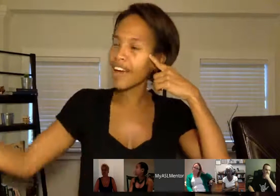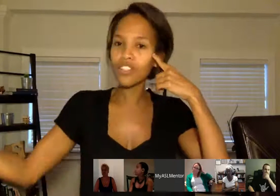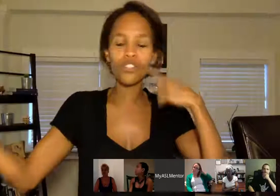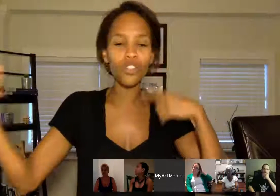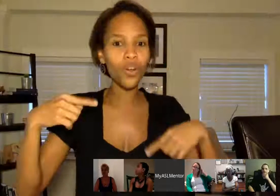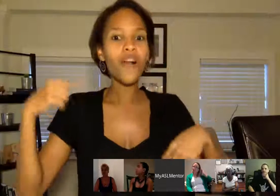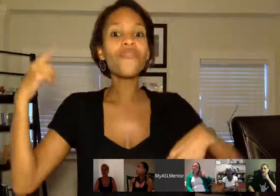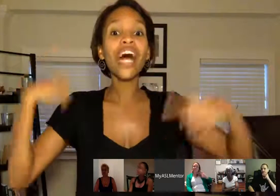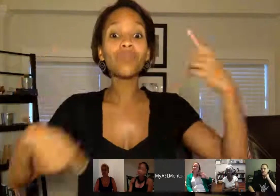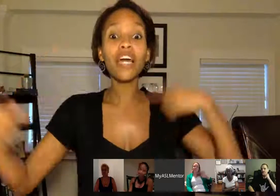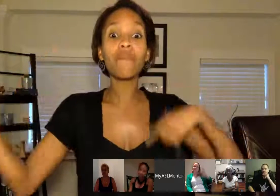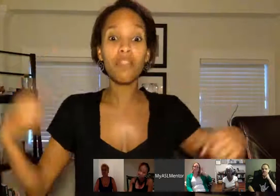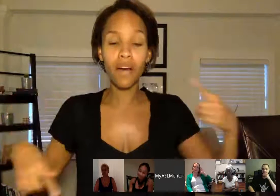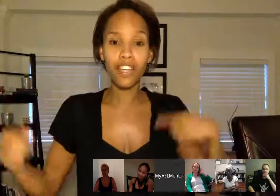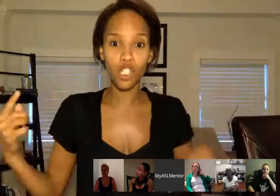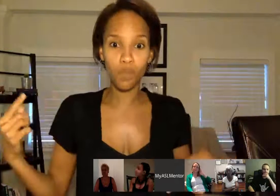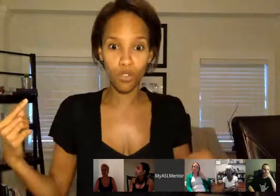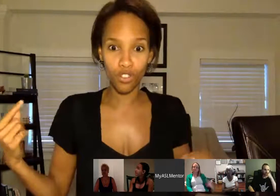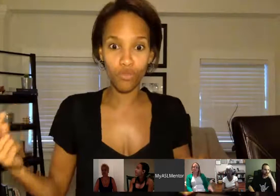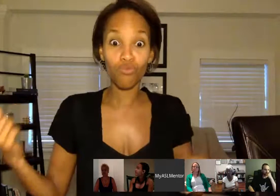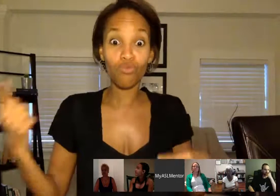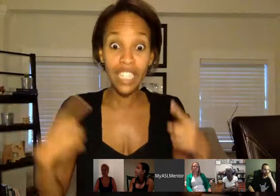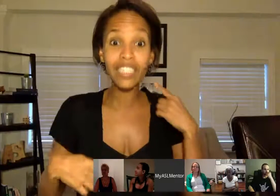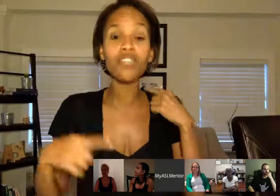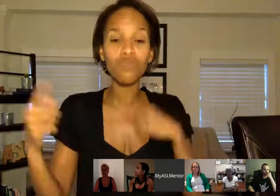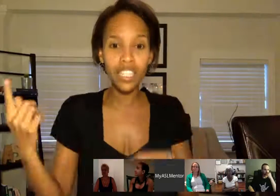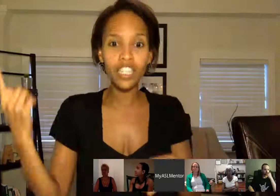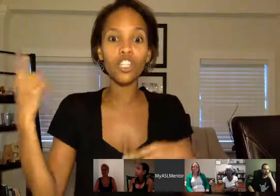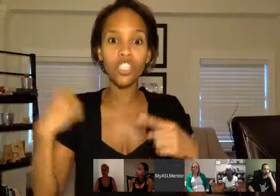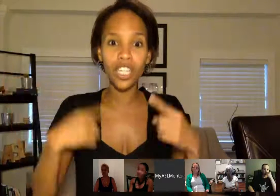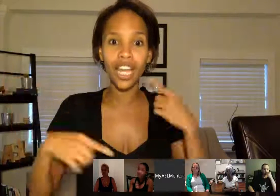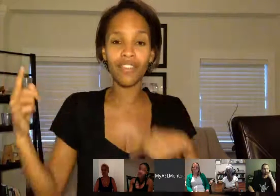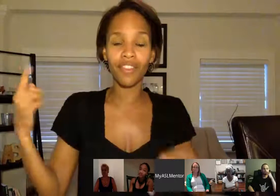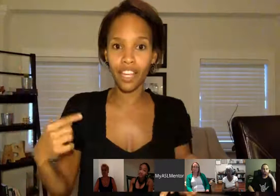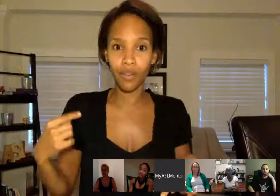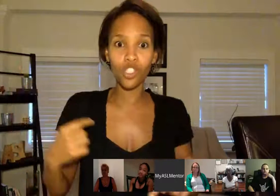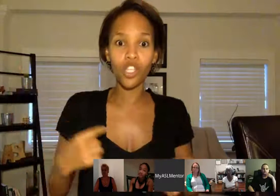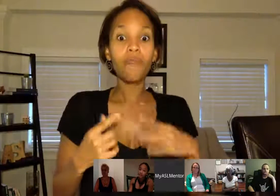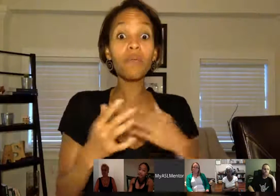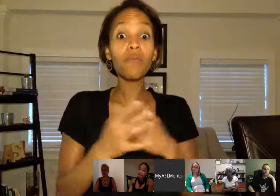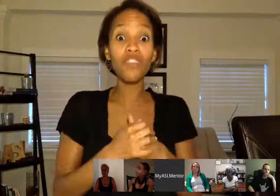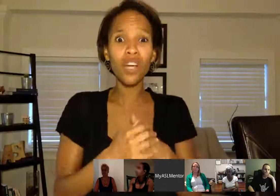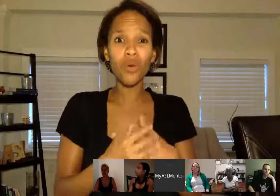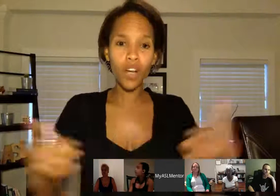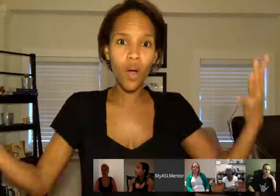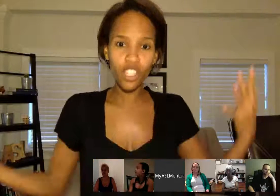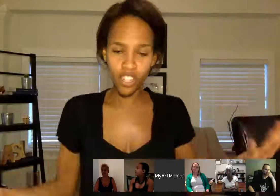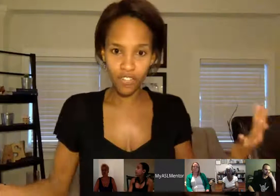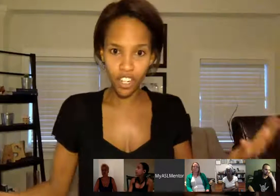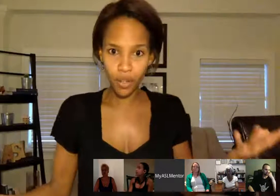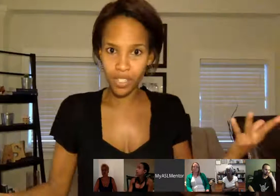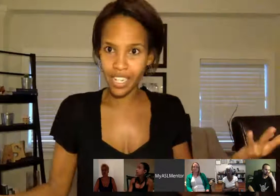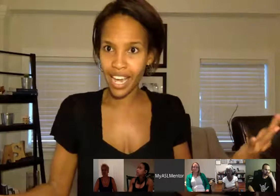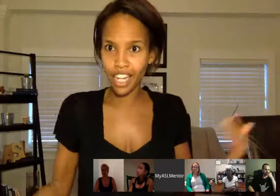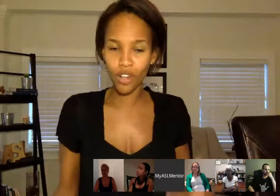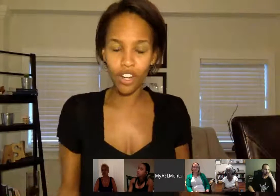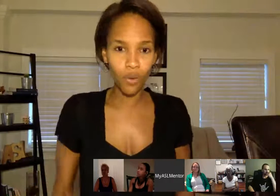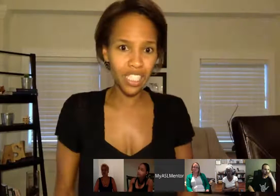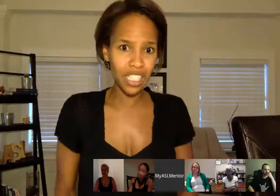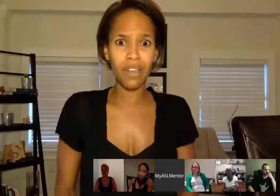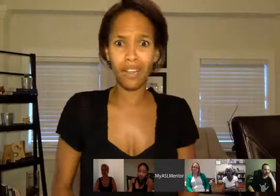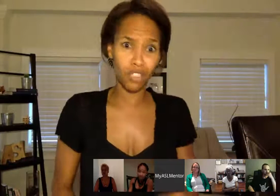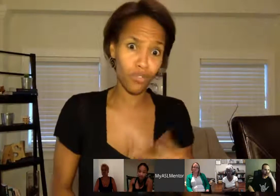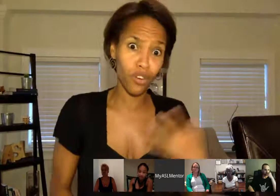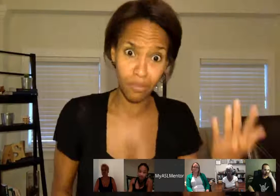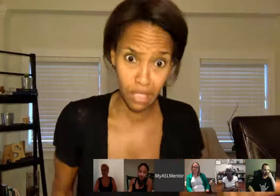been that. And so that's what I mean by exposure, really, really looking at the language. People think, well, I watch 10 videos a day and I try to